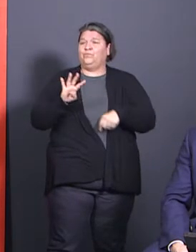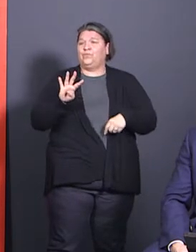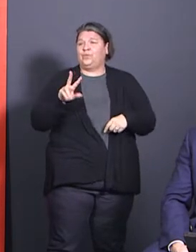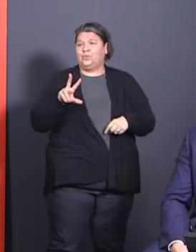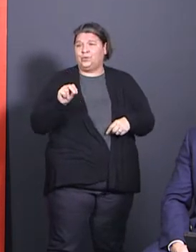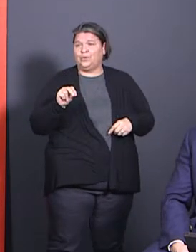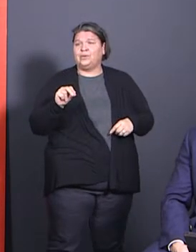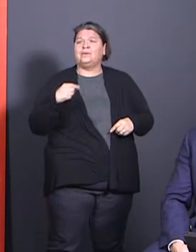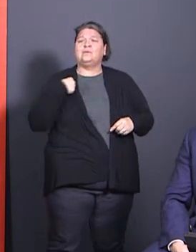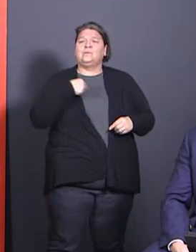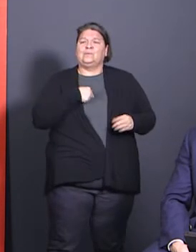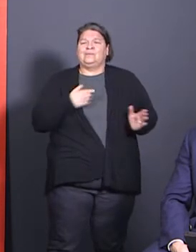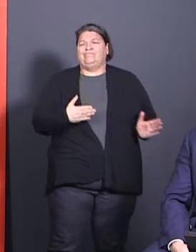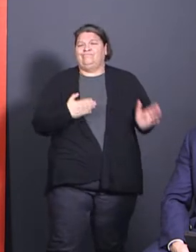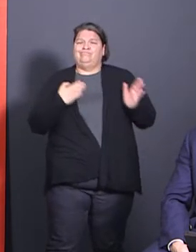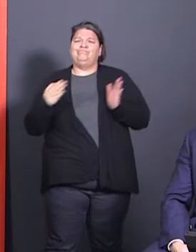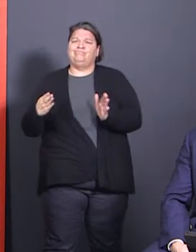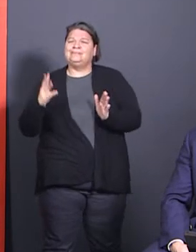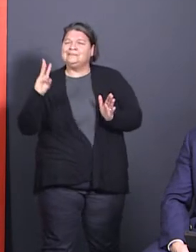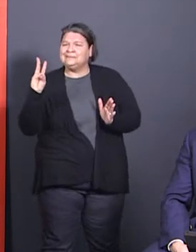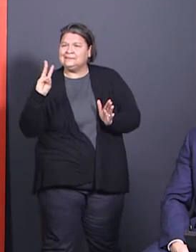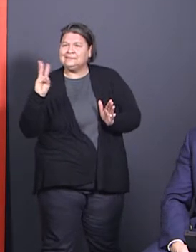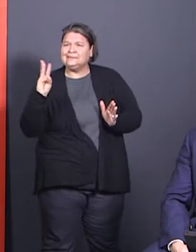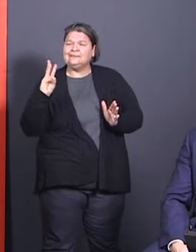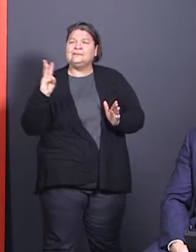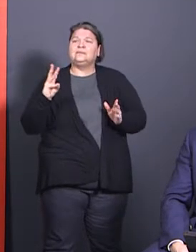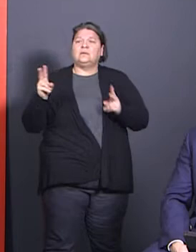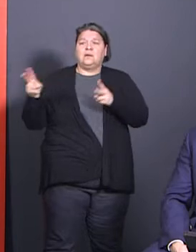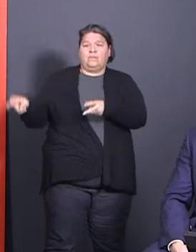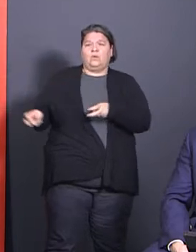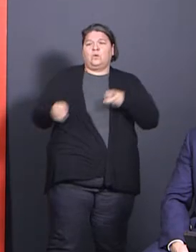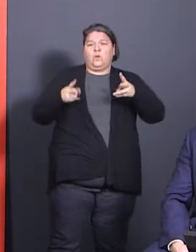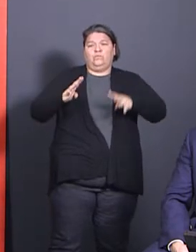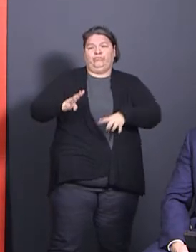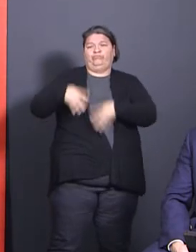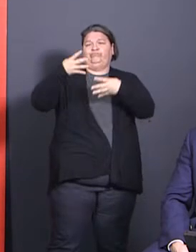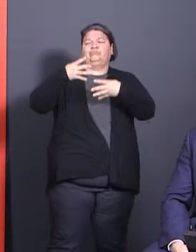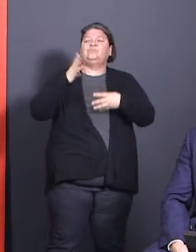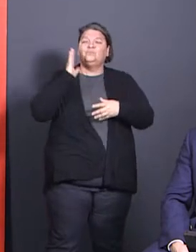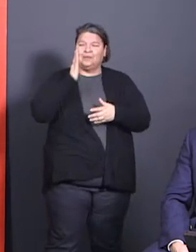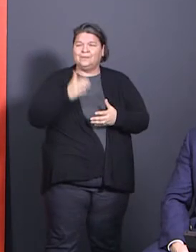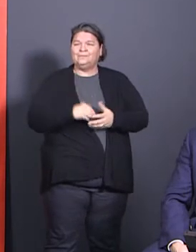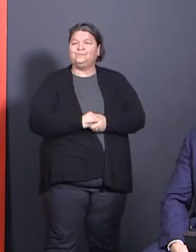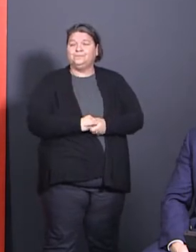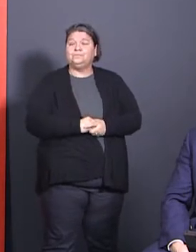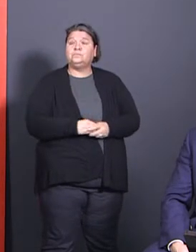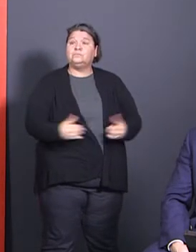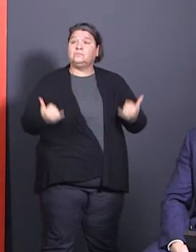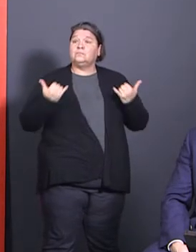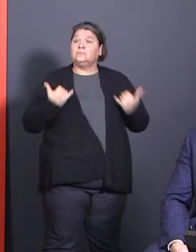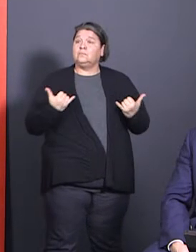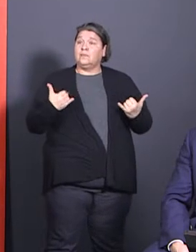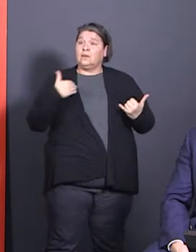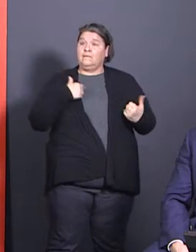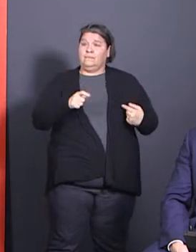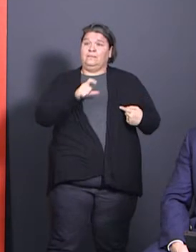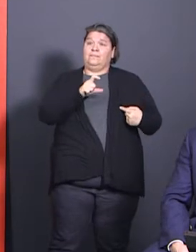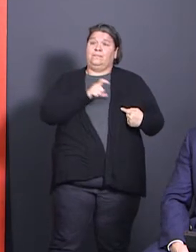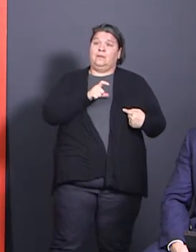doing. Tonight we'll be back at 6 p.m. for you. Today I'm joined by our POA, that's Police Officers